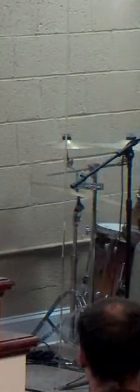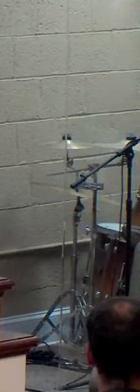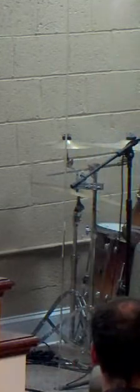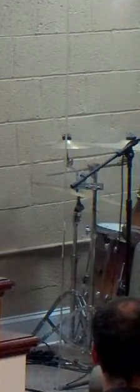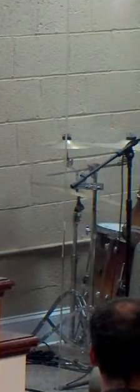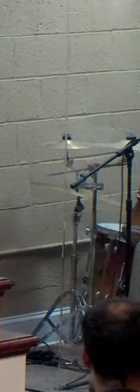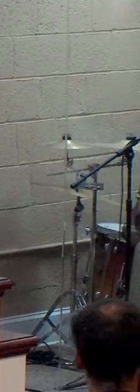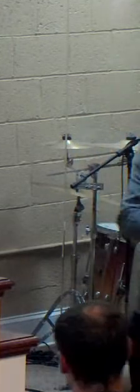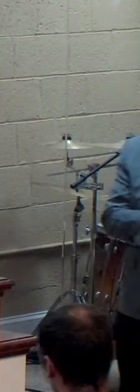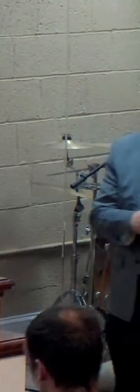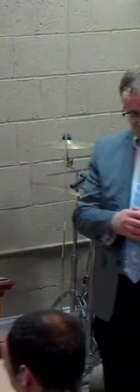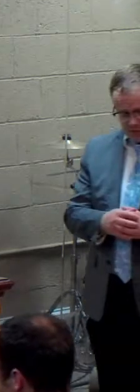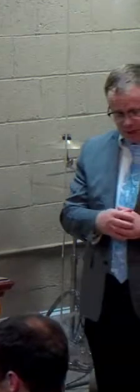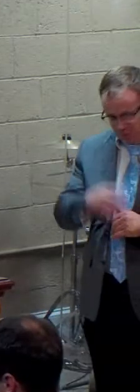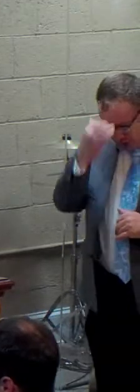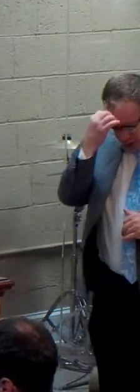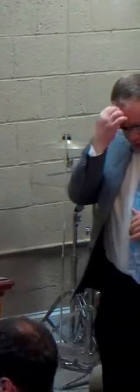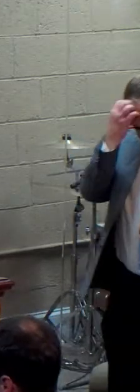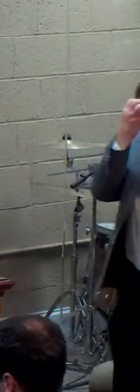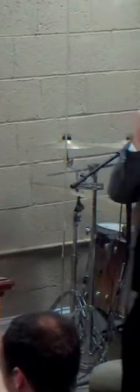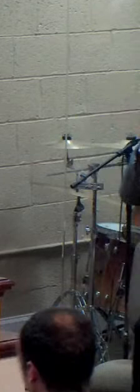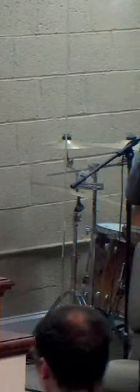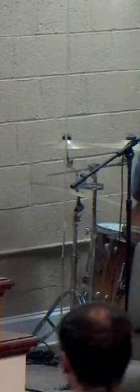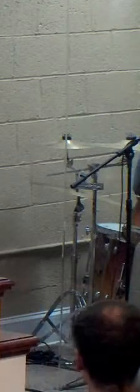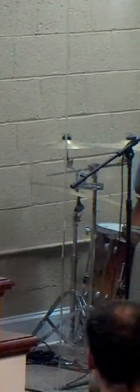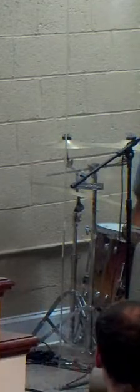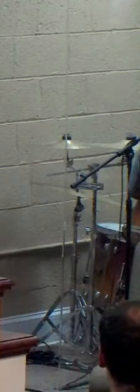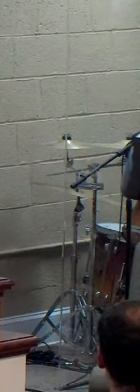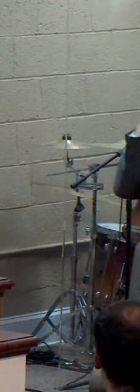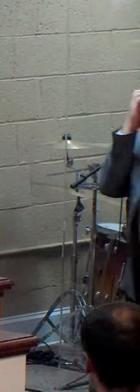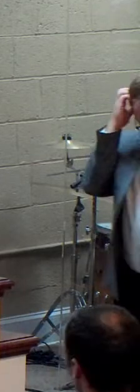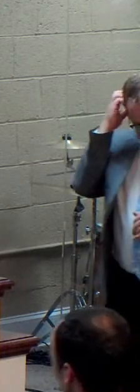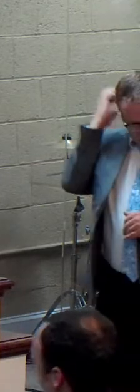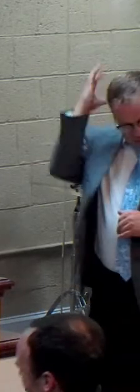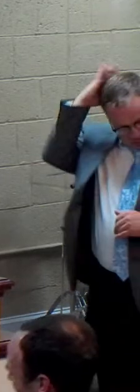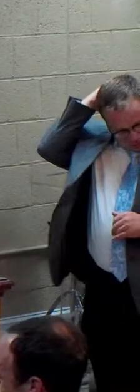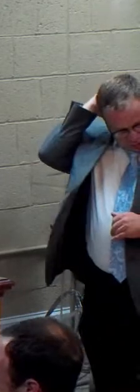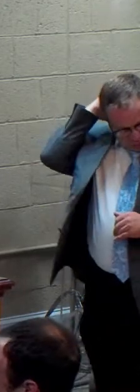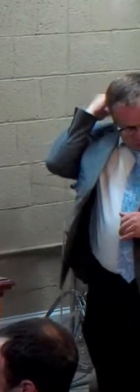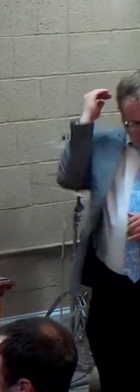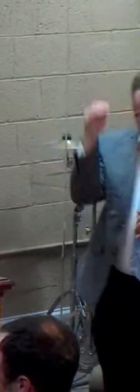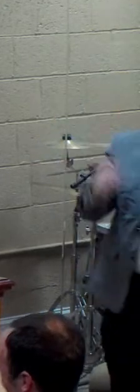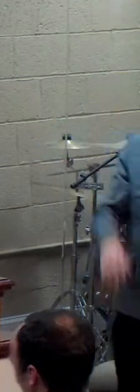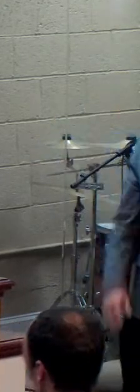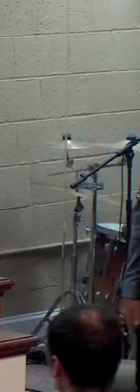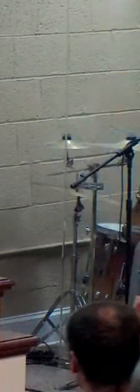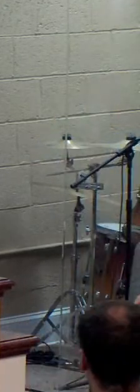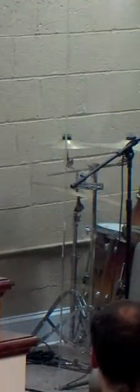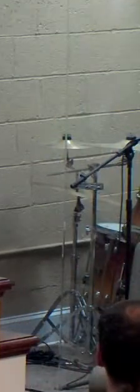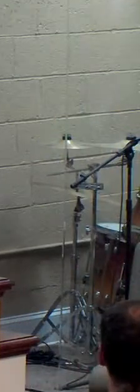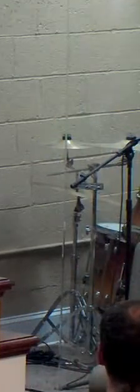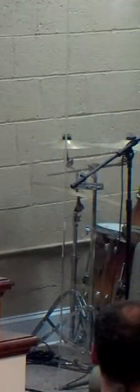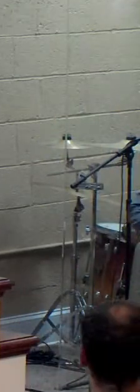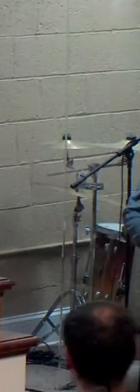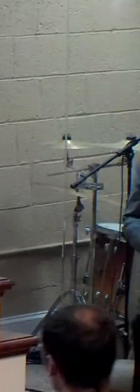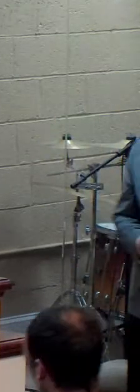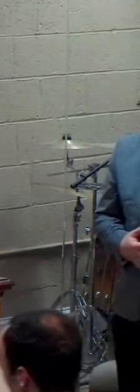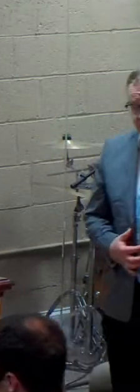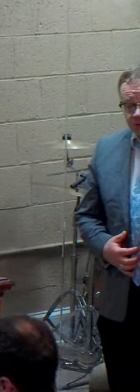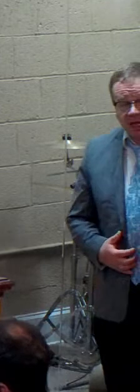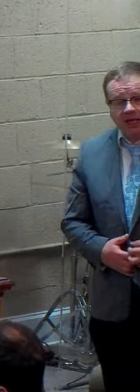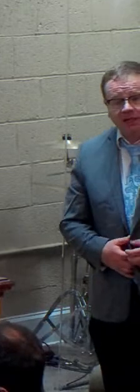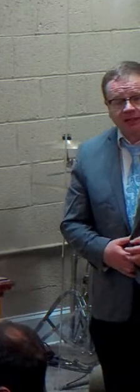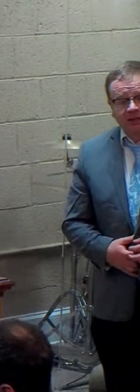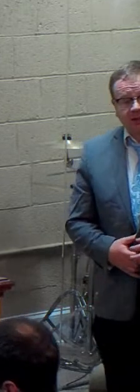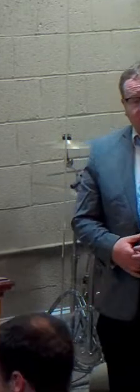their relationships, their friendships, their workplace. Amen. Their finances, their heart, Lord, their soul. God, direct